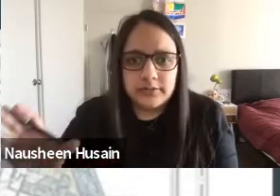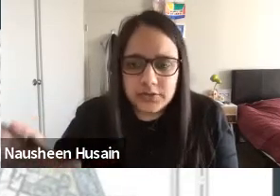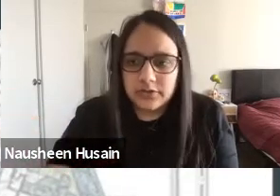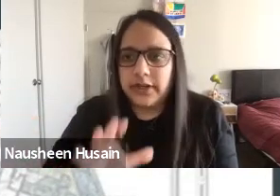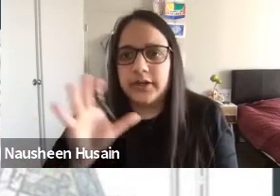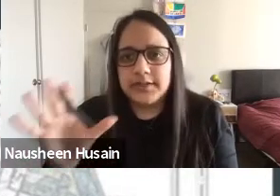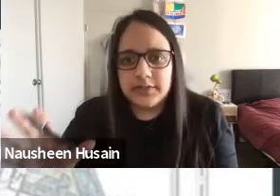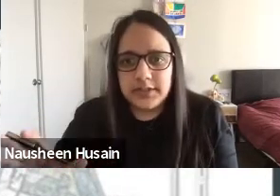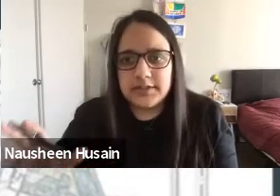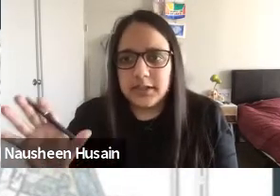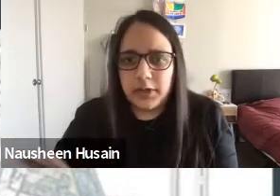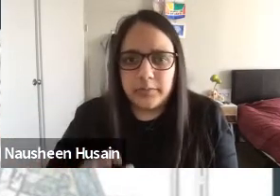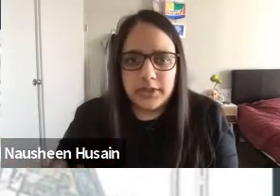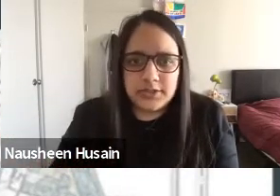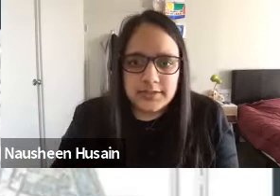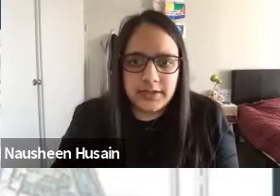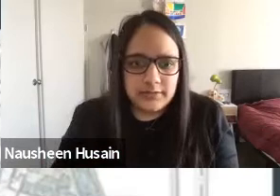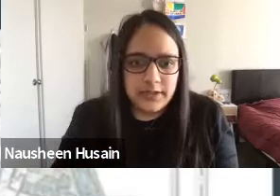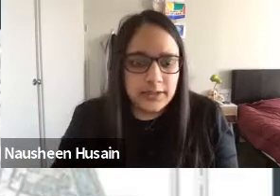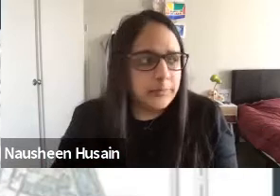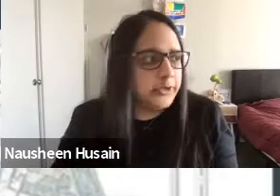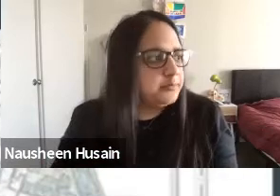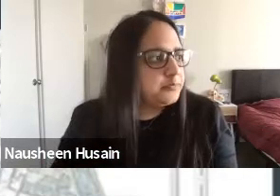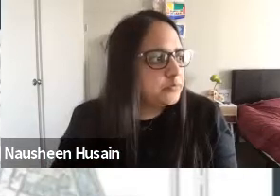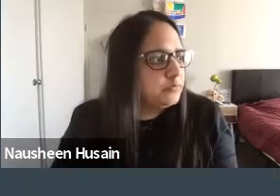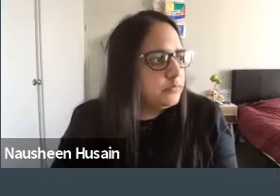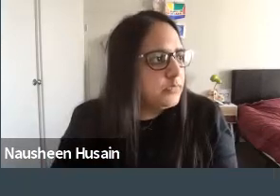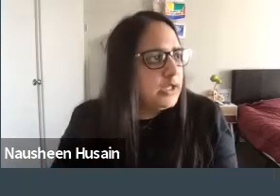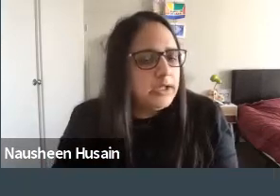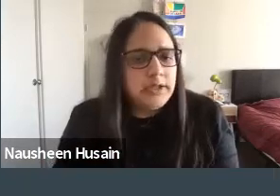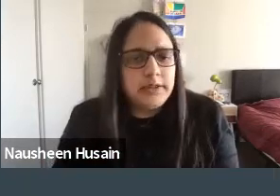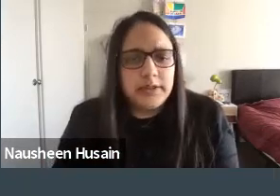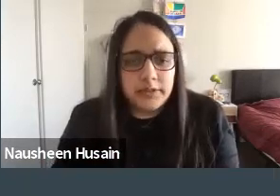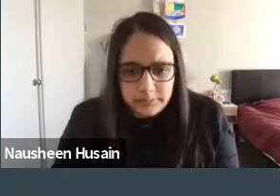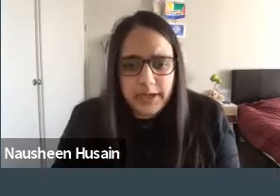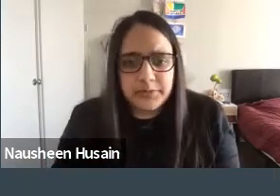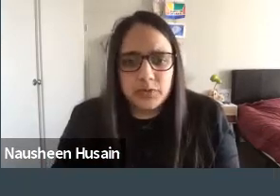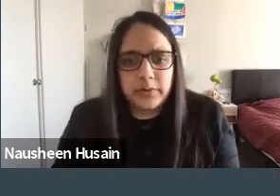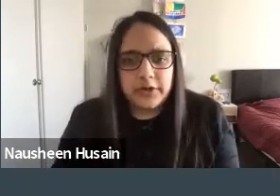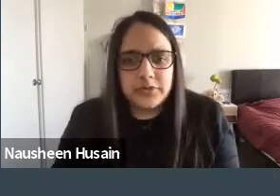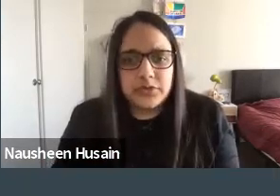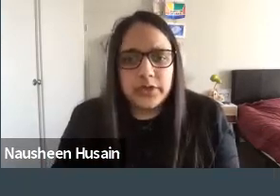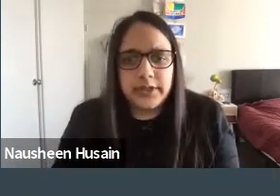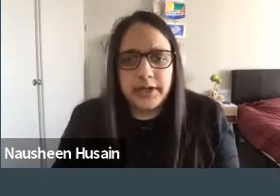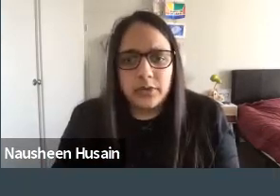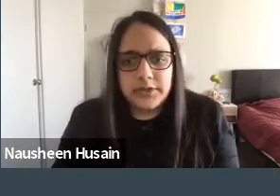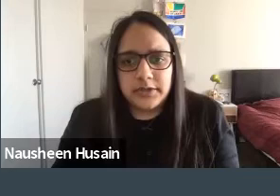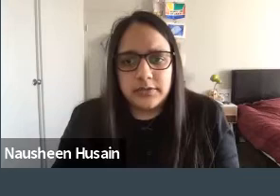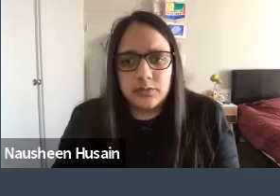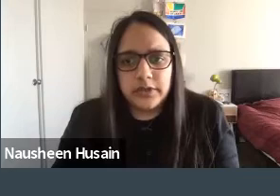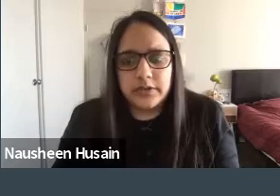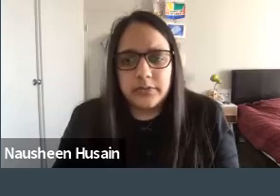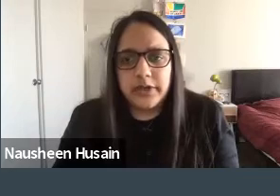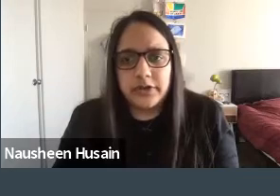on certain areas of cities and the populations that ended up there. The maps were part of a story that I worked